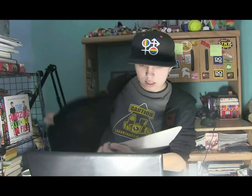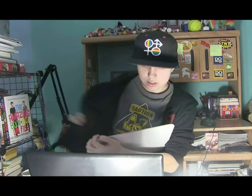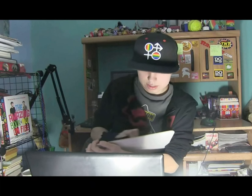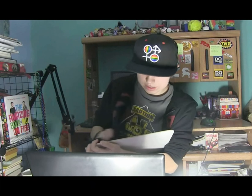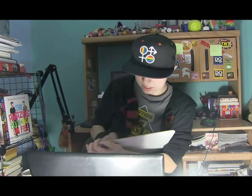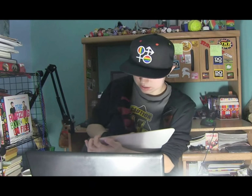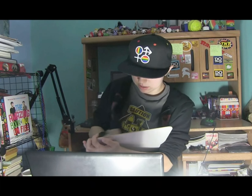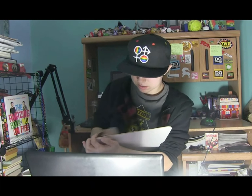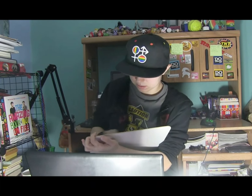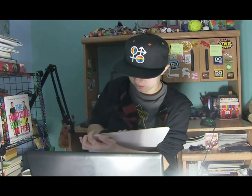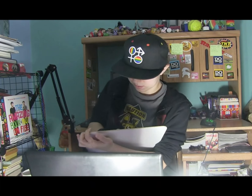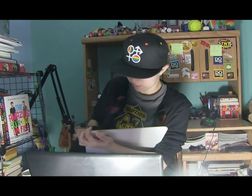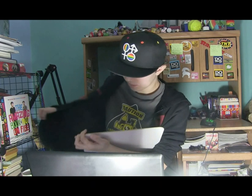Alright, next letter.